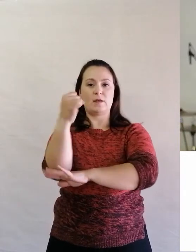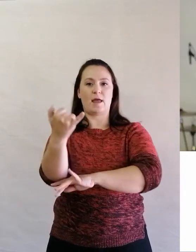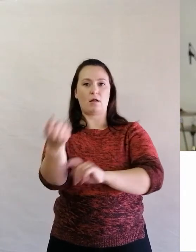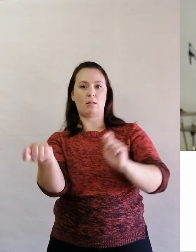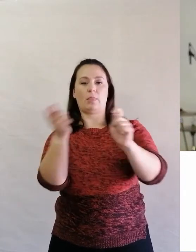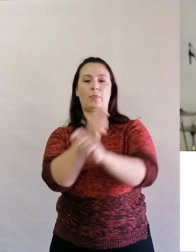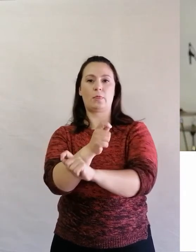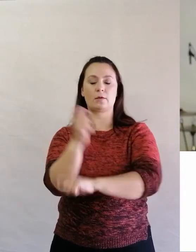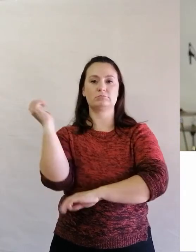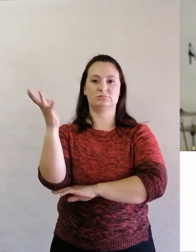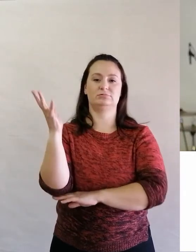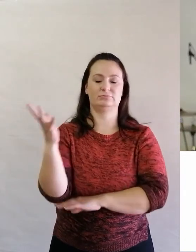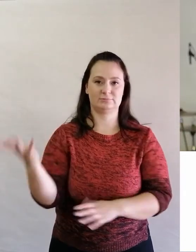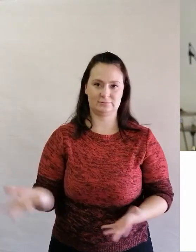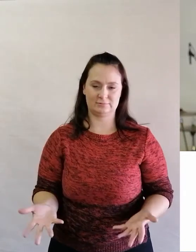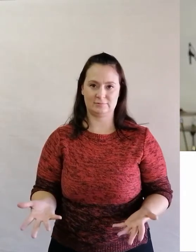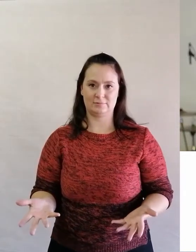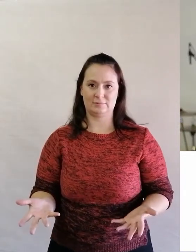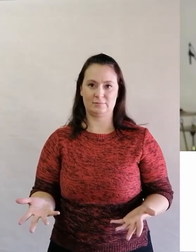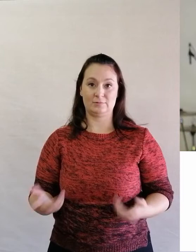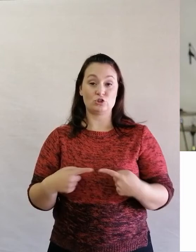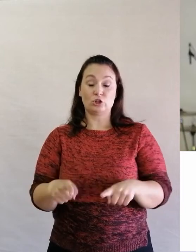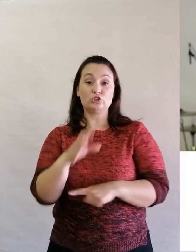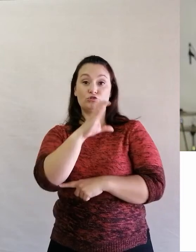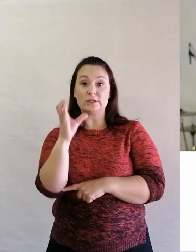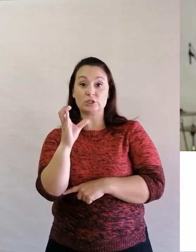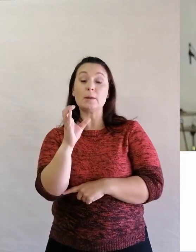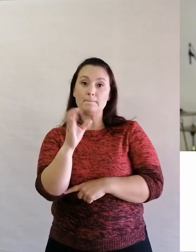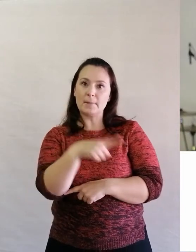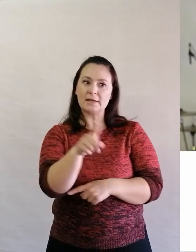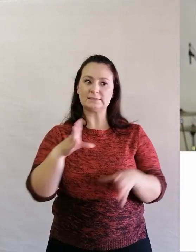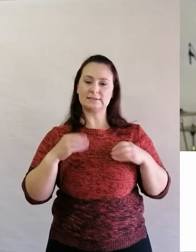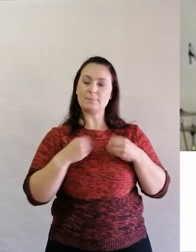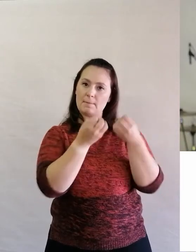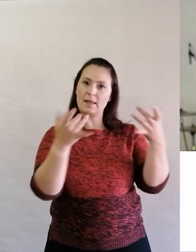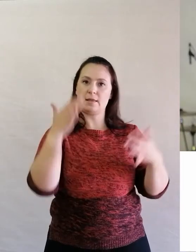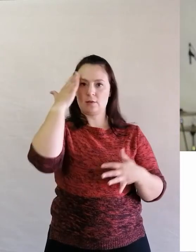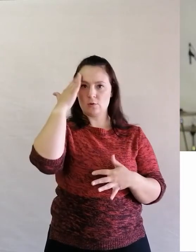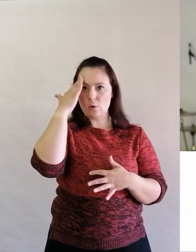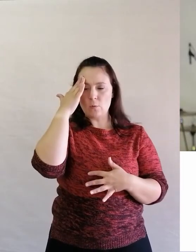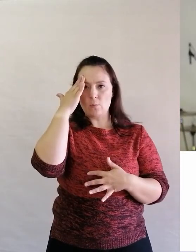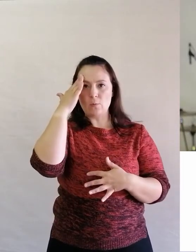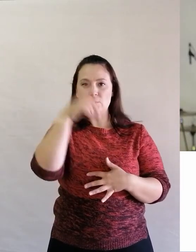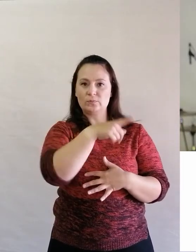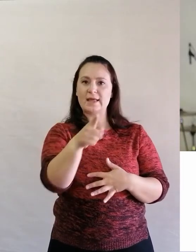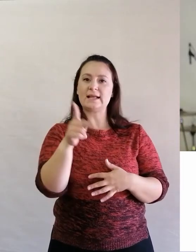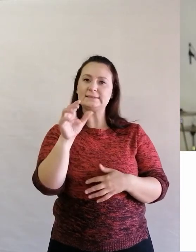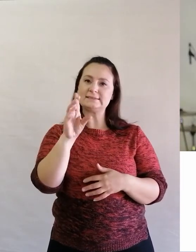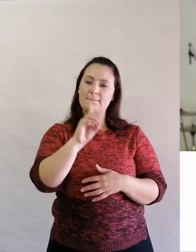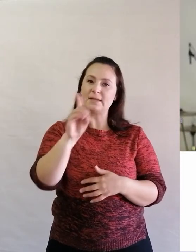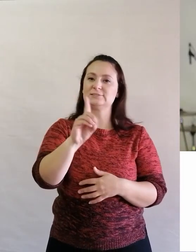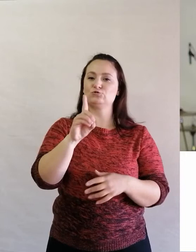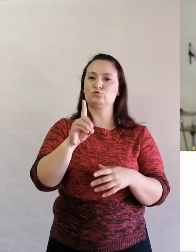that cause. You know, it's not even a Christian term anymore. It's just accepted as this conversion moment. This is the